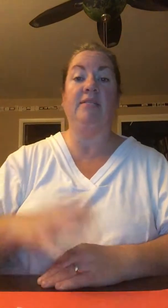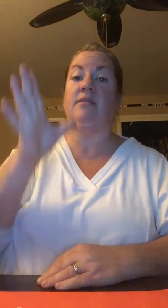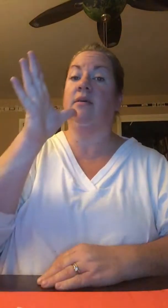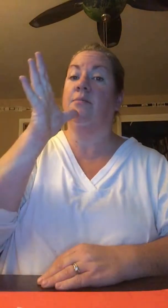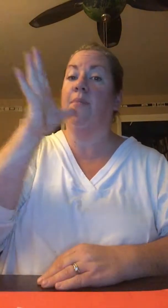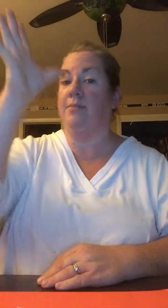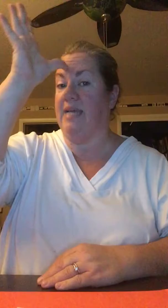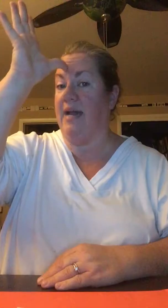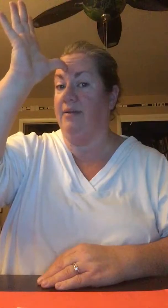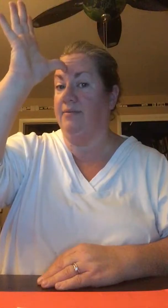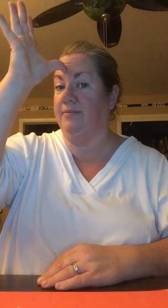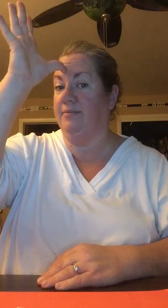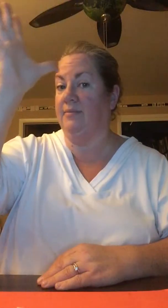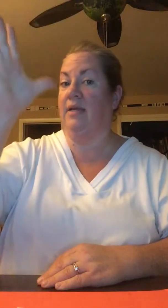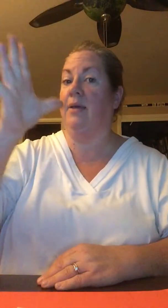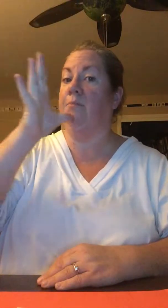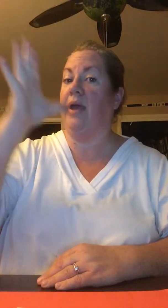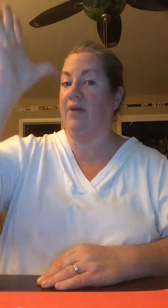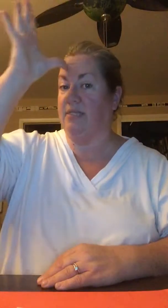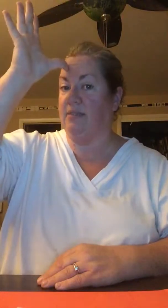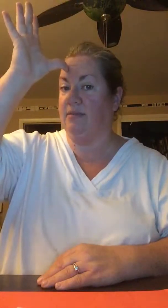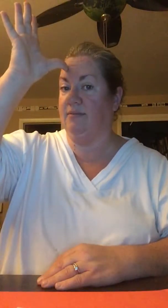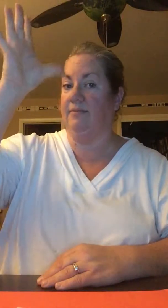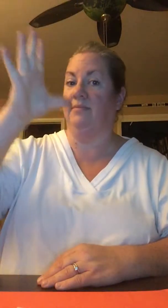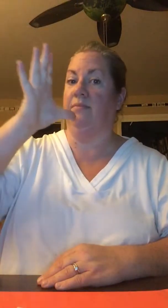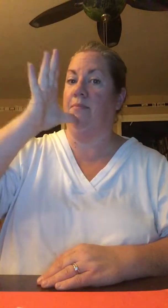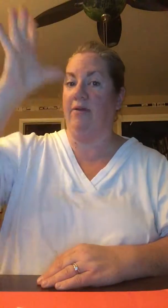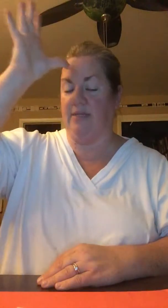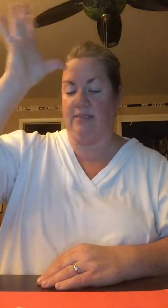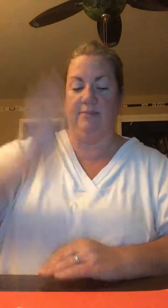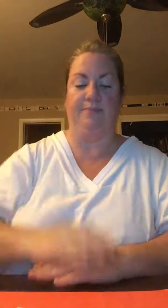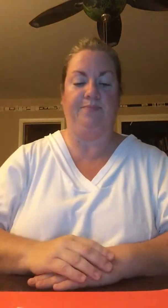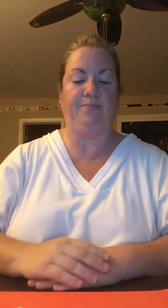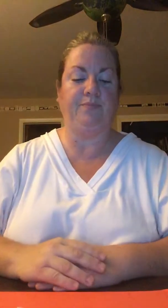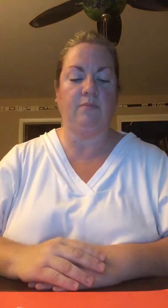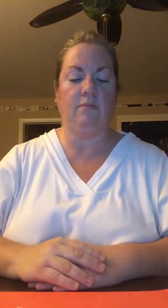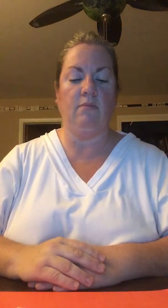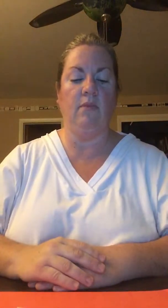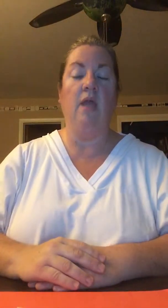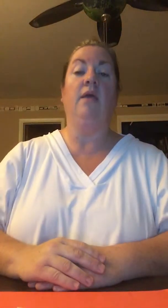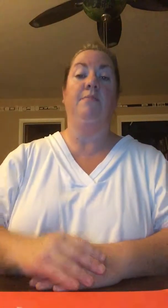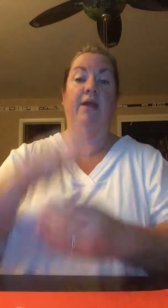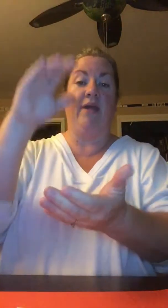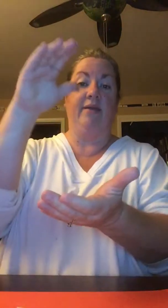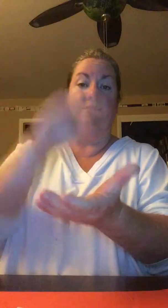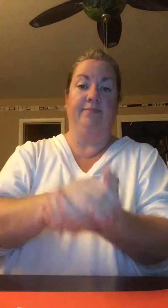Parents. Mom, dad. Parents. Parents. Marry.